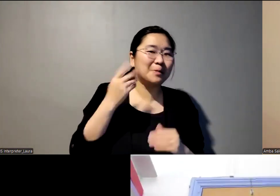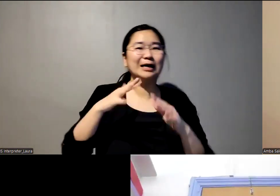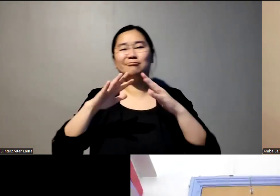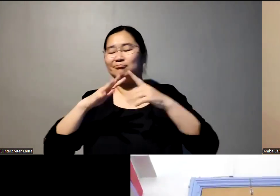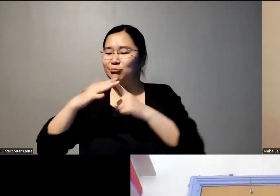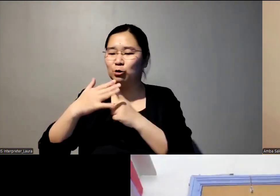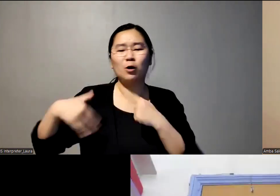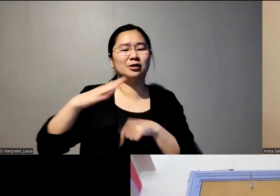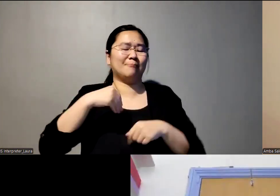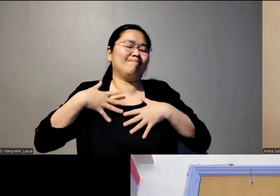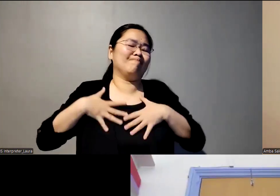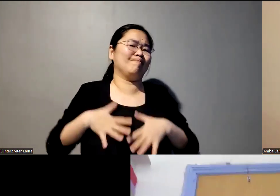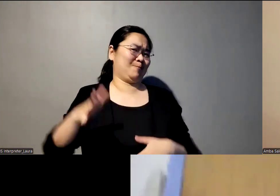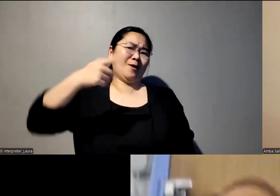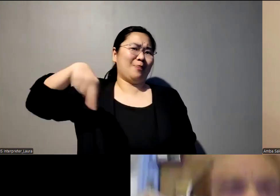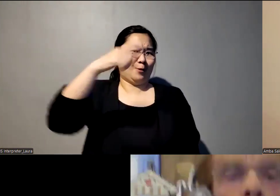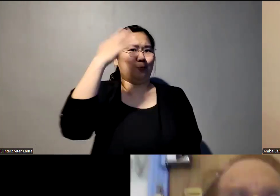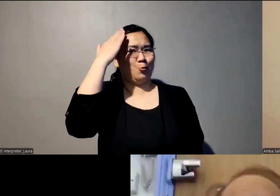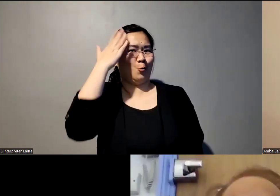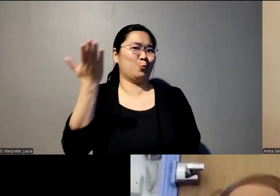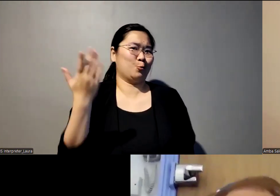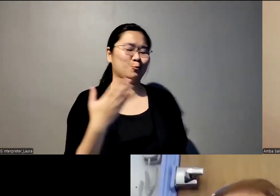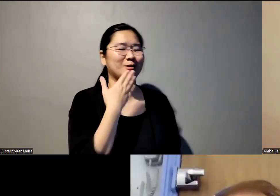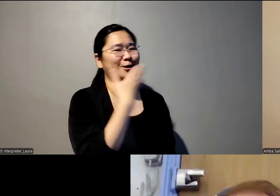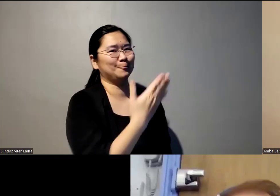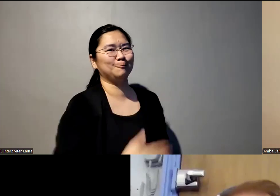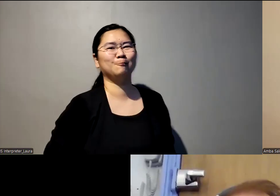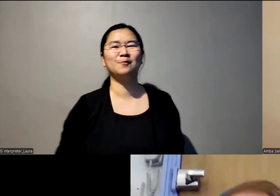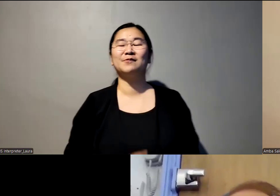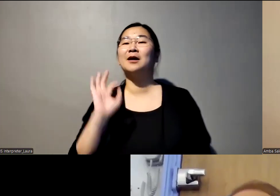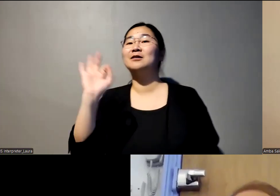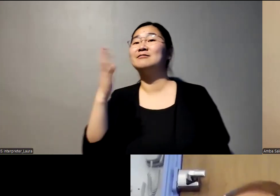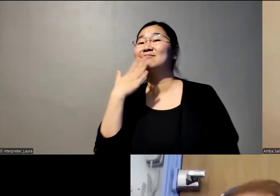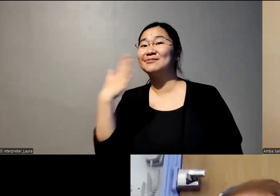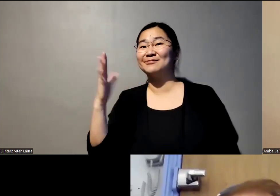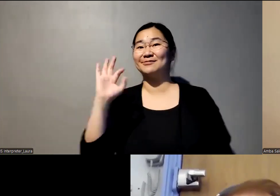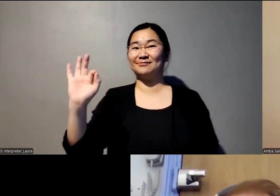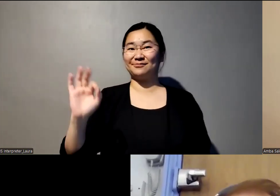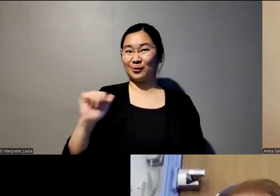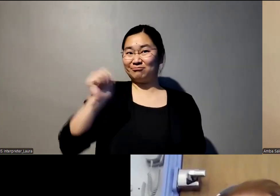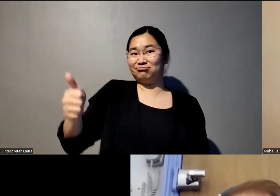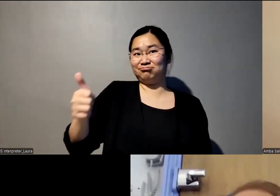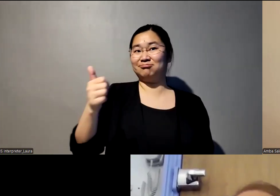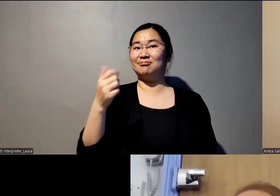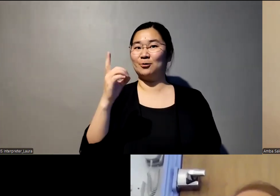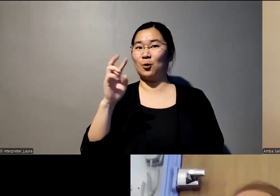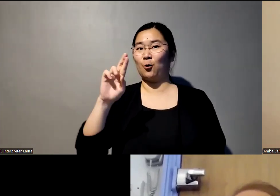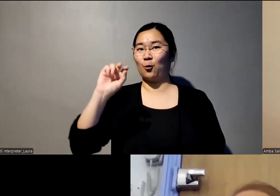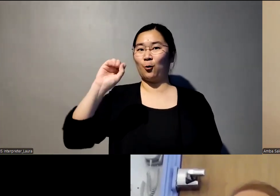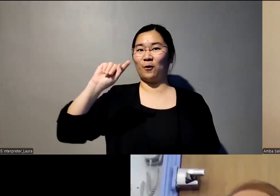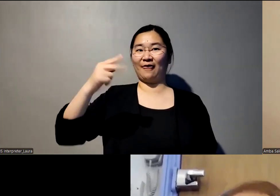Yeah, I mean, I've been thinking a lot about conflict, and for me, a huge issue is going to